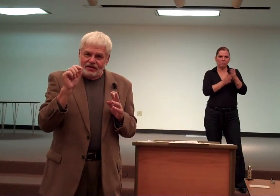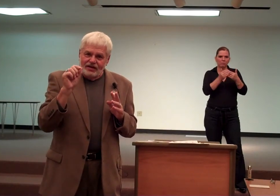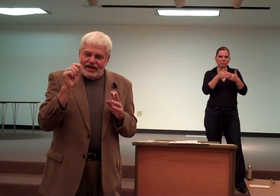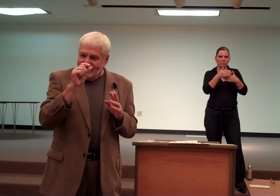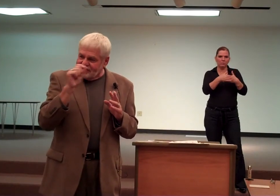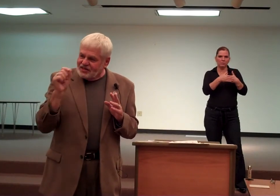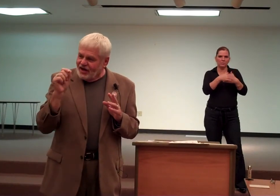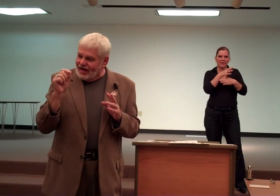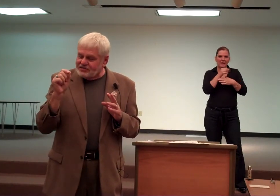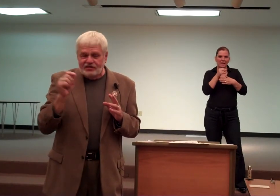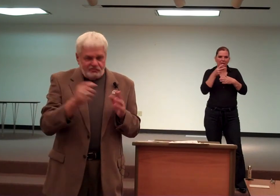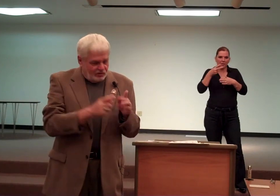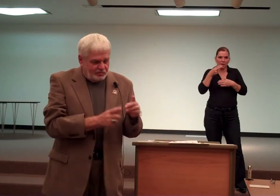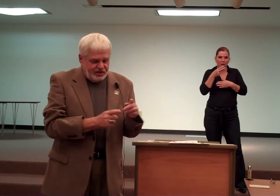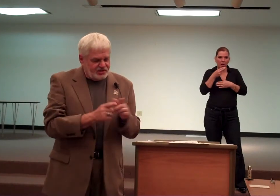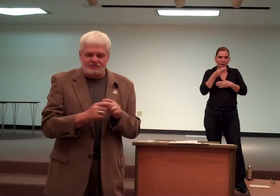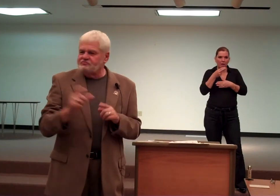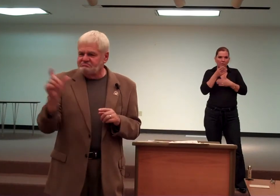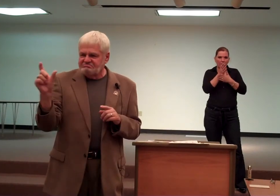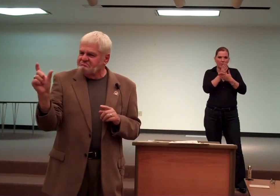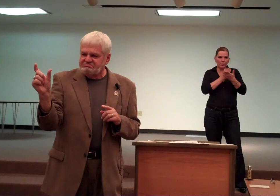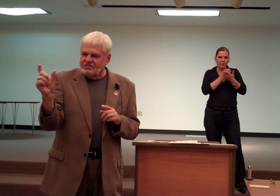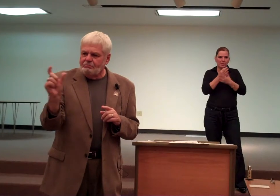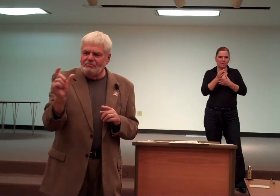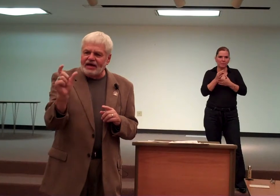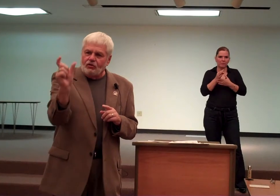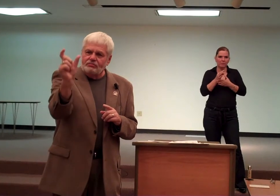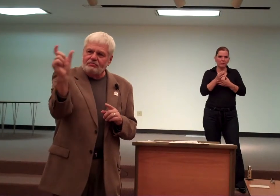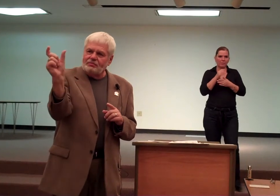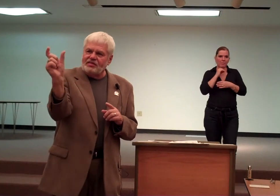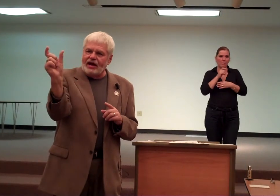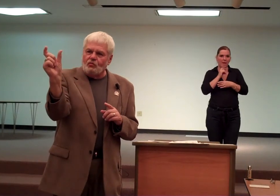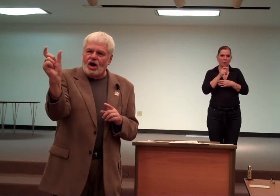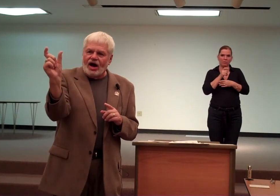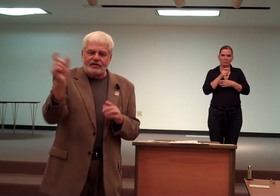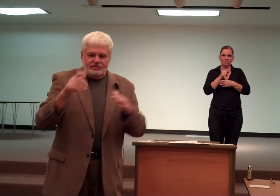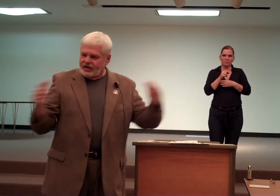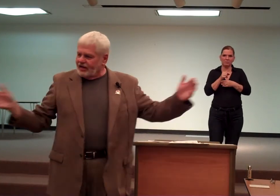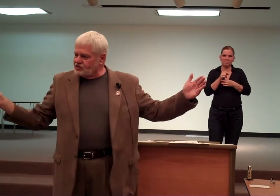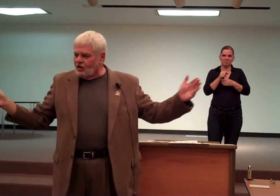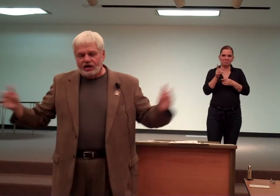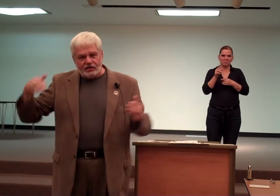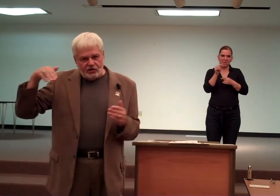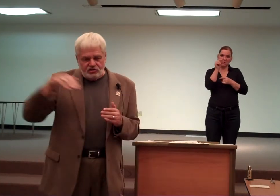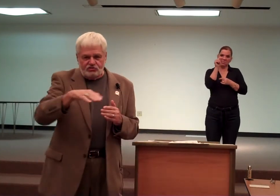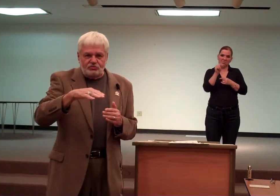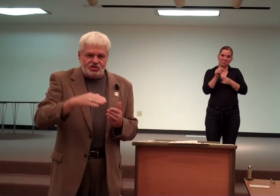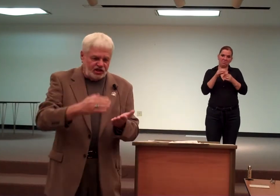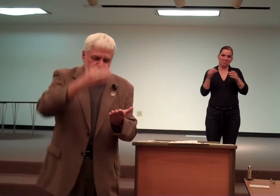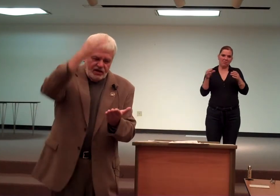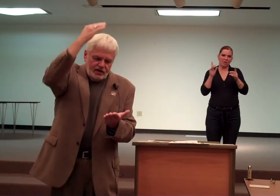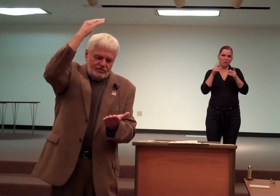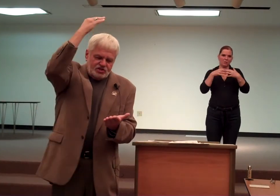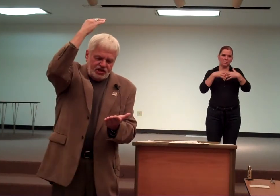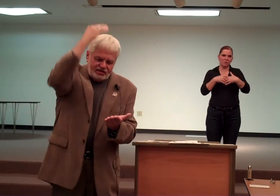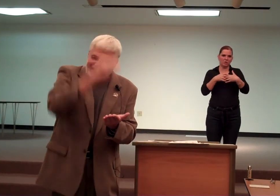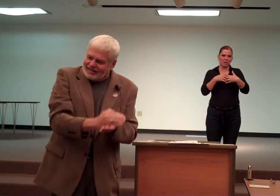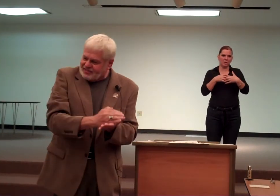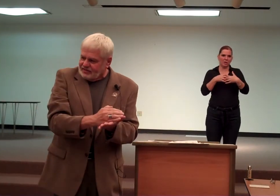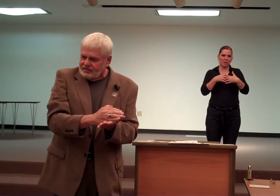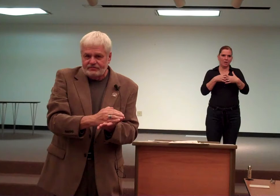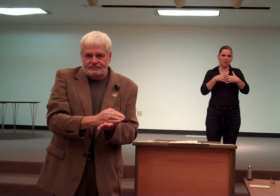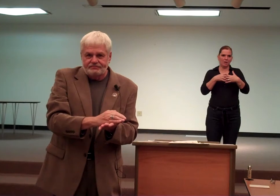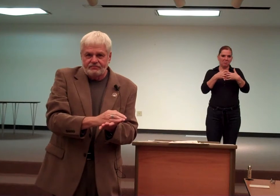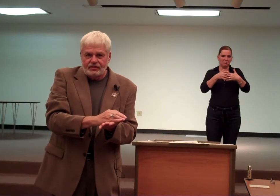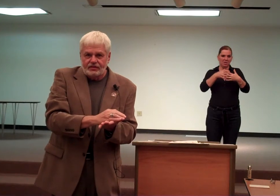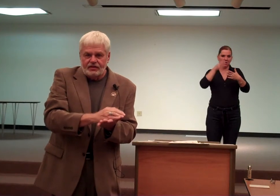Okay? And it's cut from a piece of metal, maybe that wide, X long, and it goes into a machine. The machine